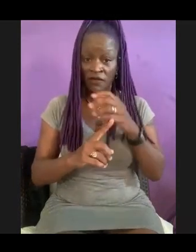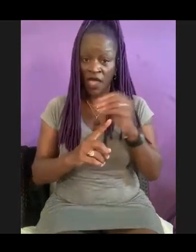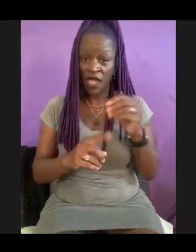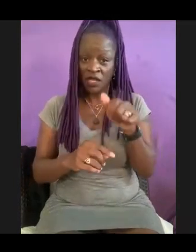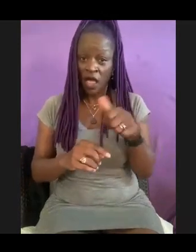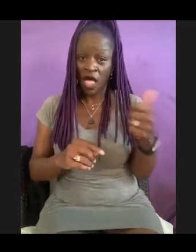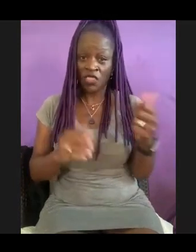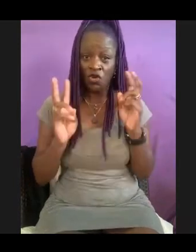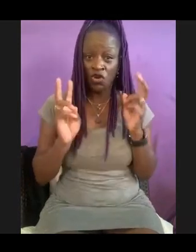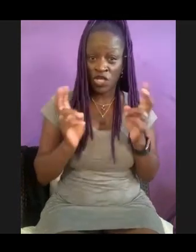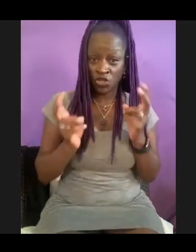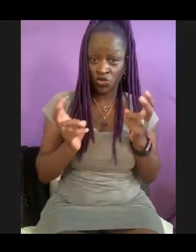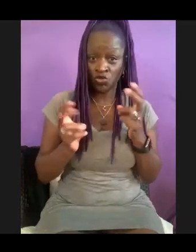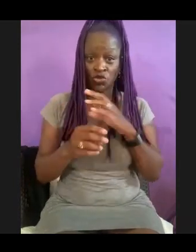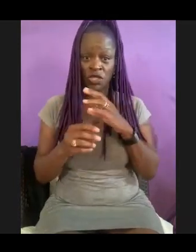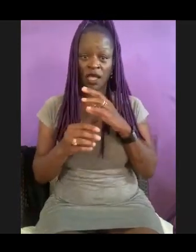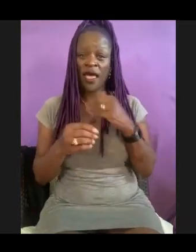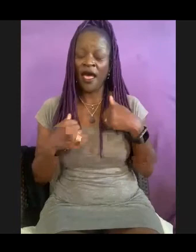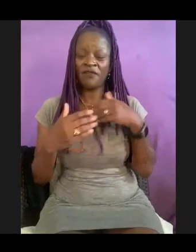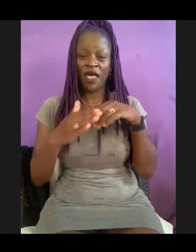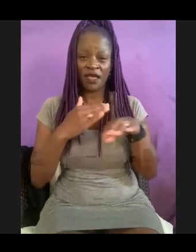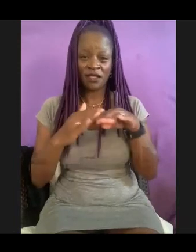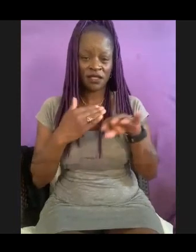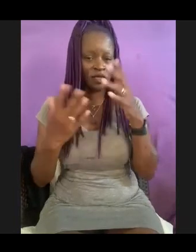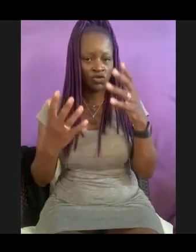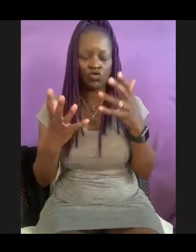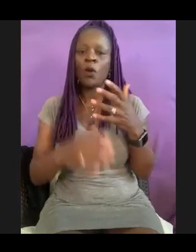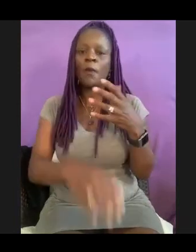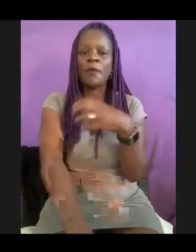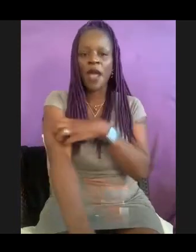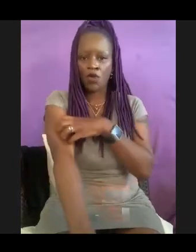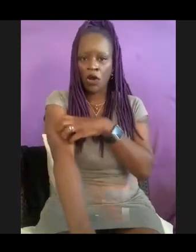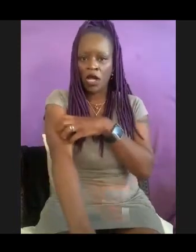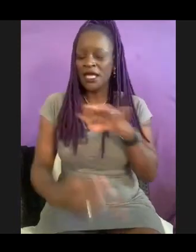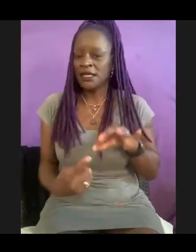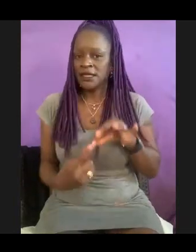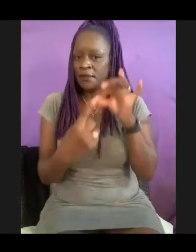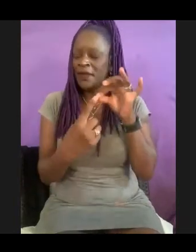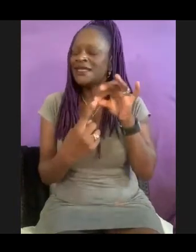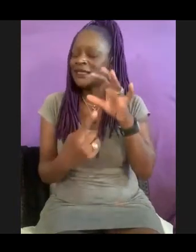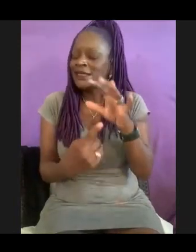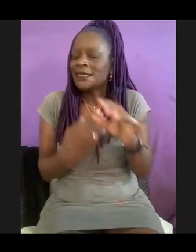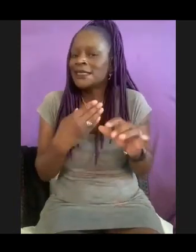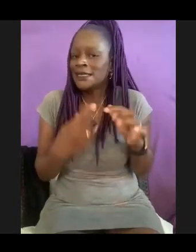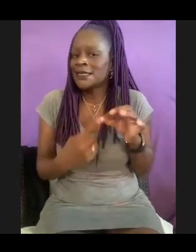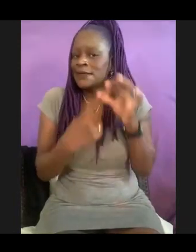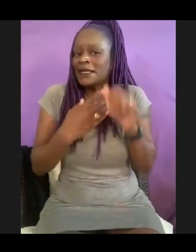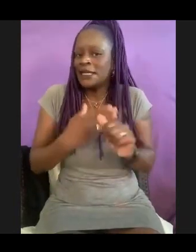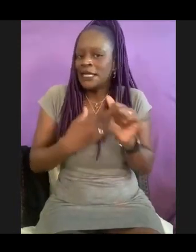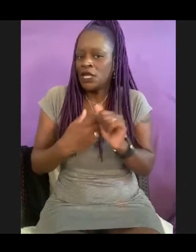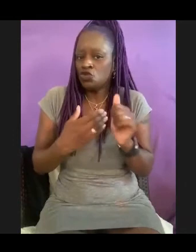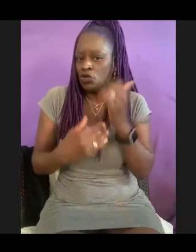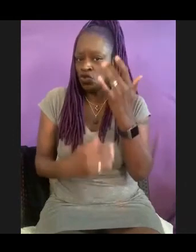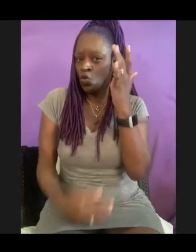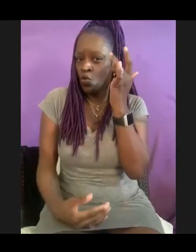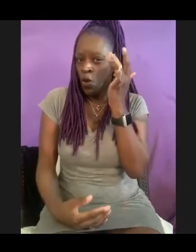in access to power. It is especially dangerous because there is no